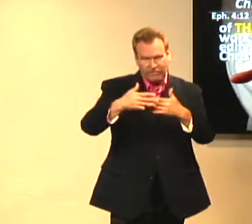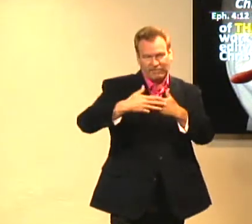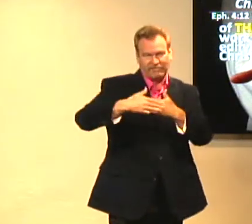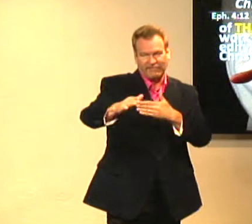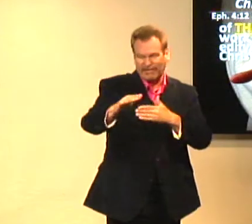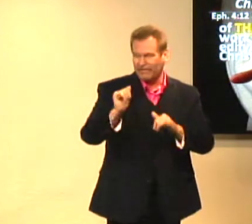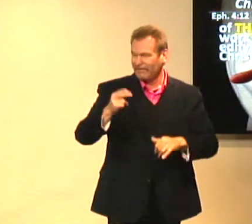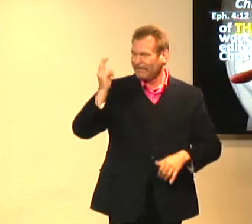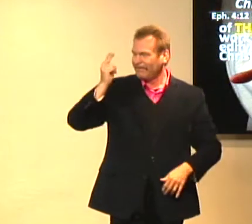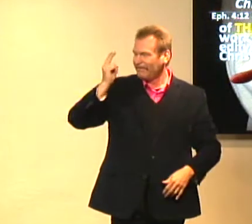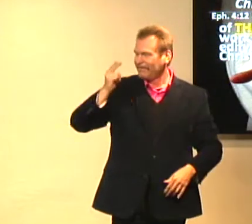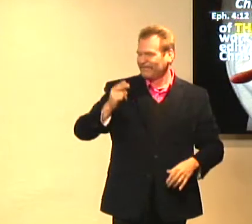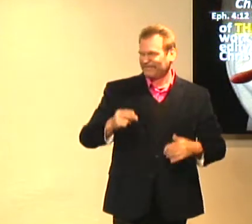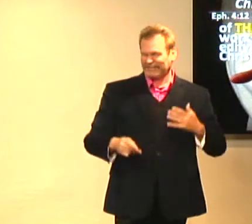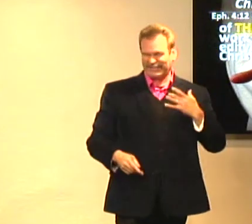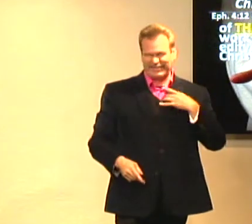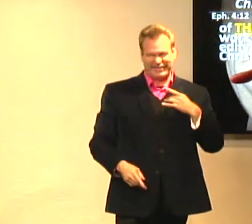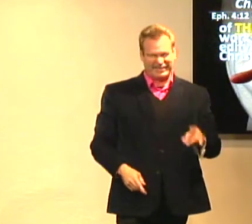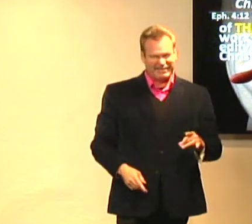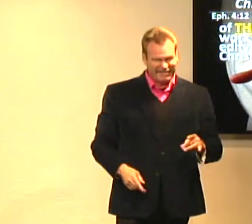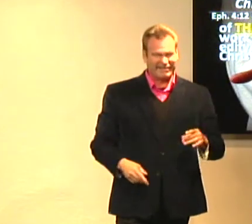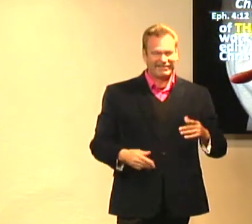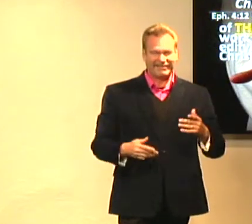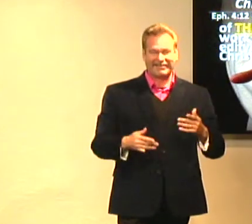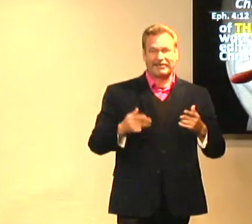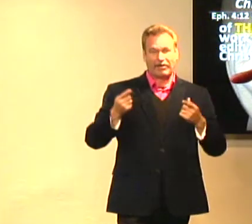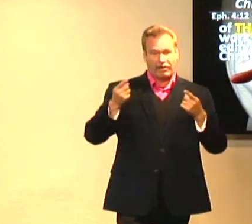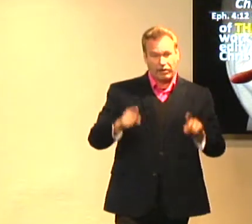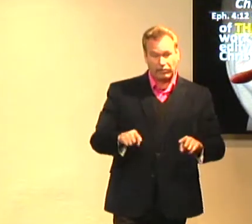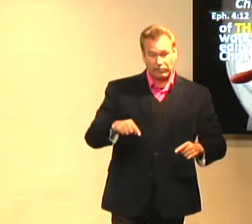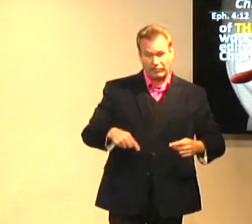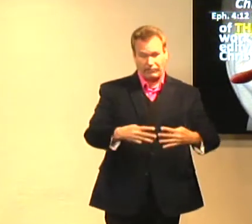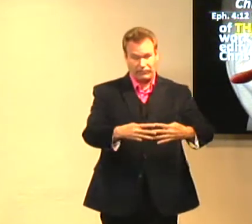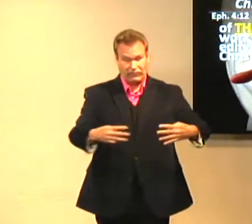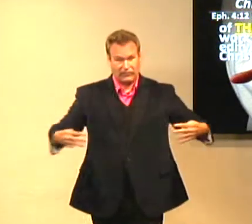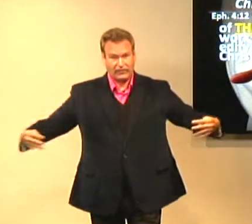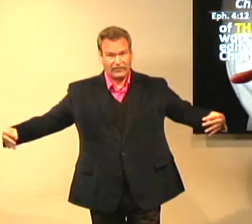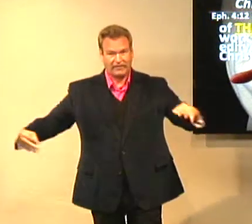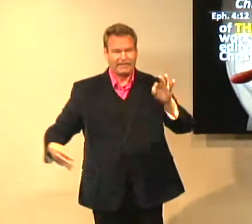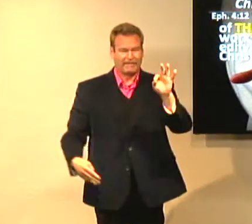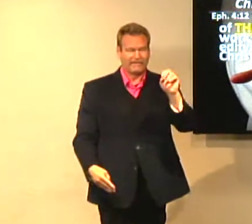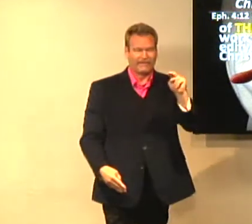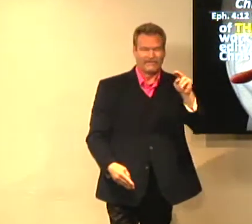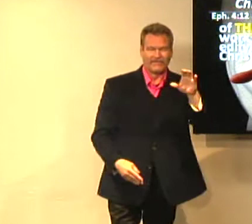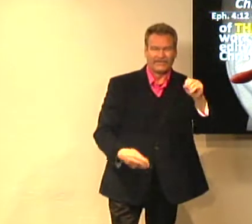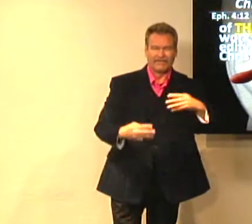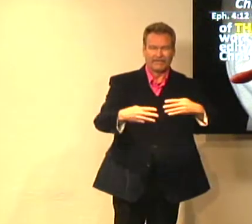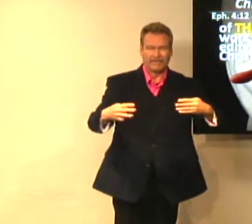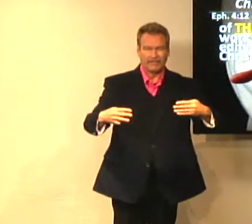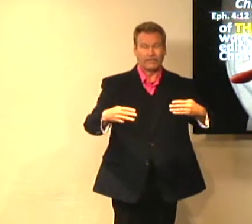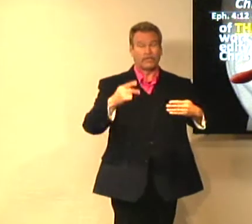So the believers were on one side of the fence, and the non-believers, the worldly people, were on the other side of the fence.